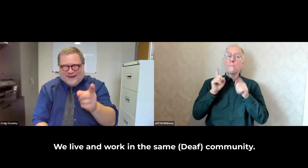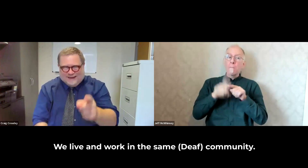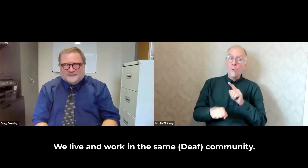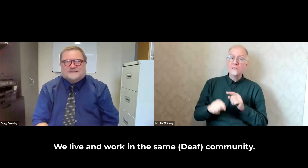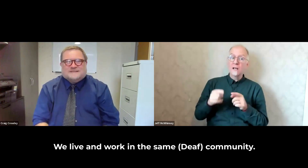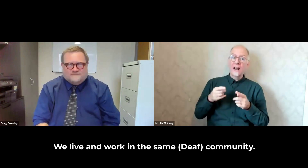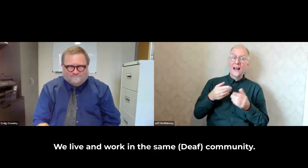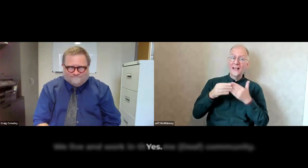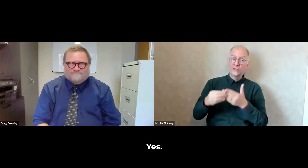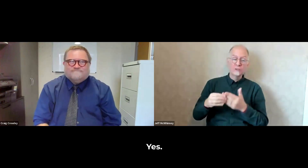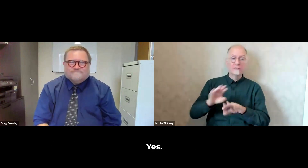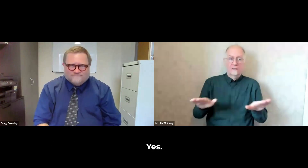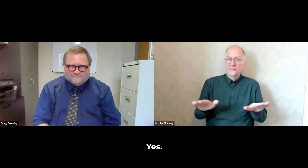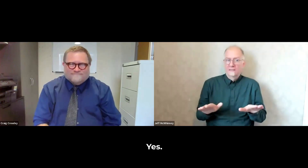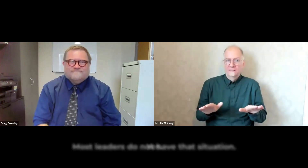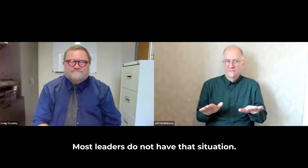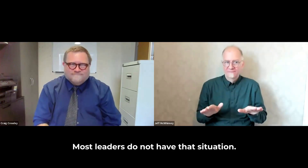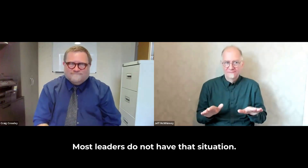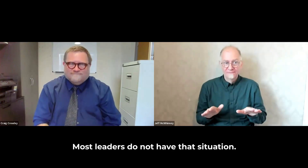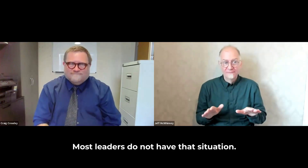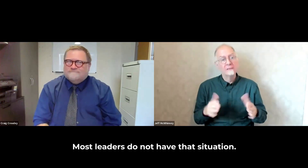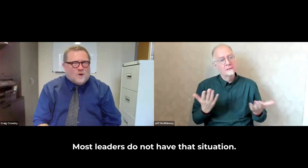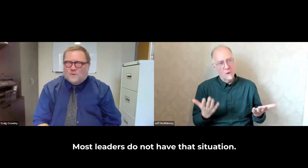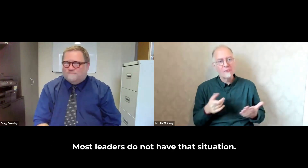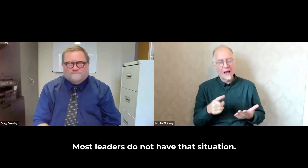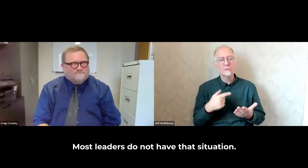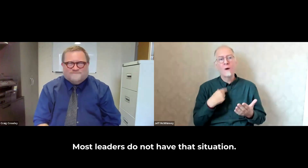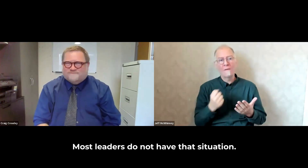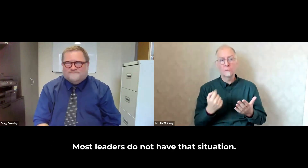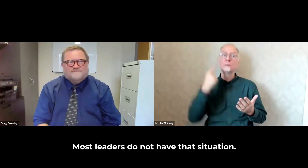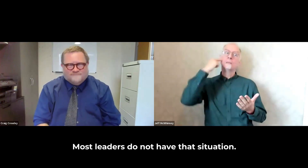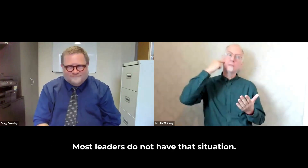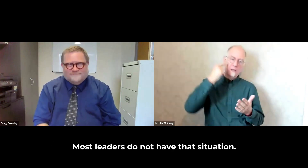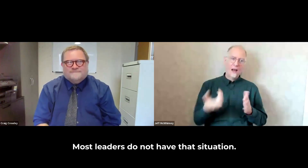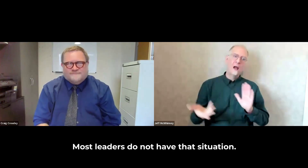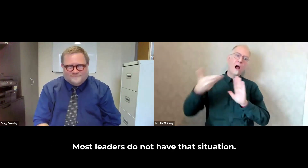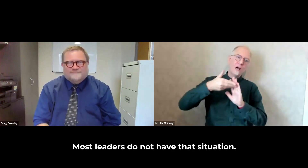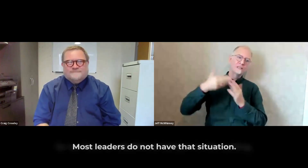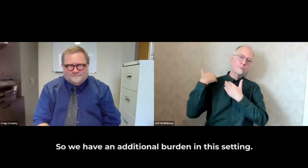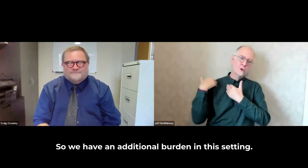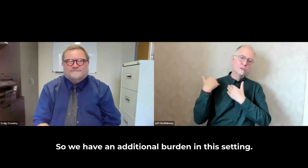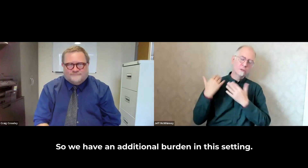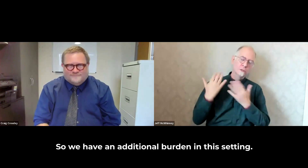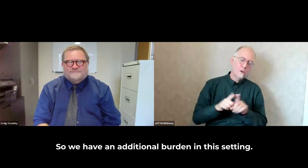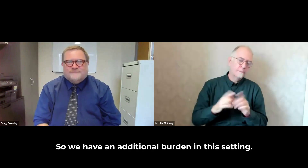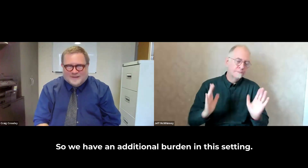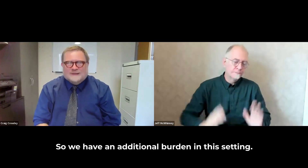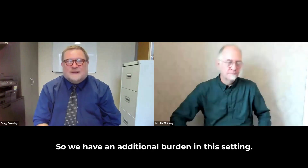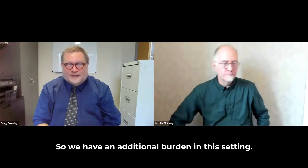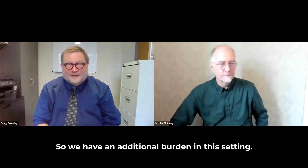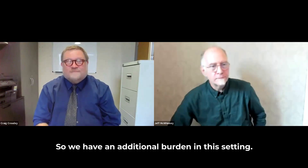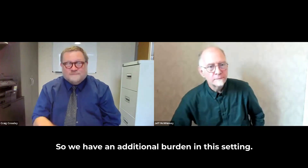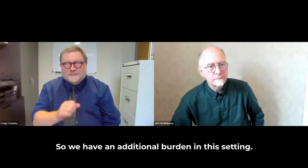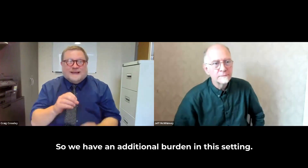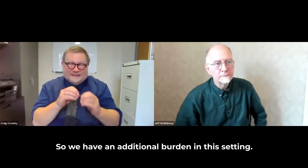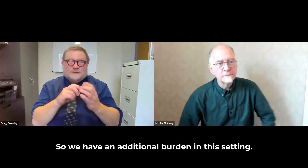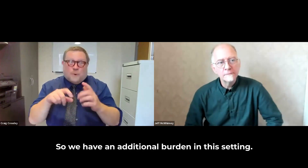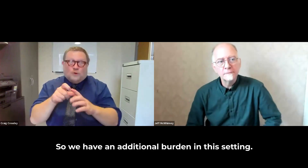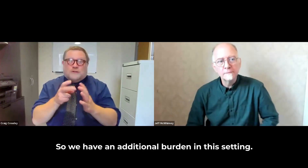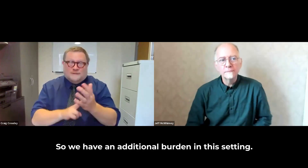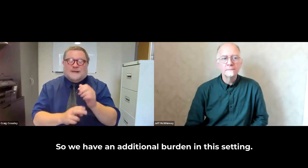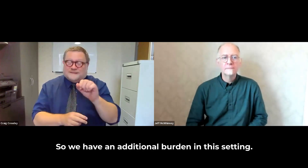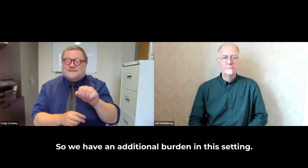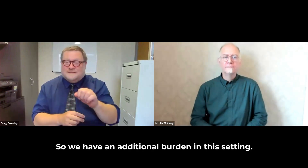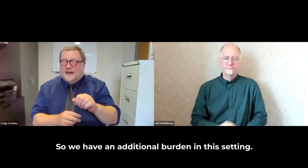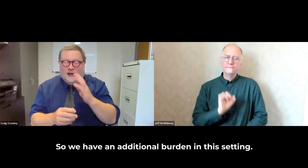same community. Yes, Most absolutely. leaders do not out there. So we have an additional